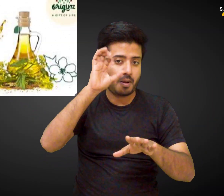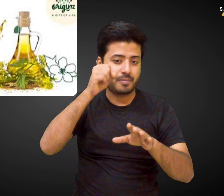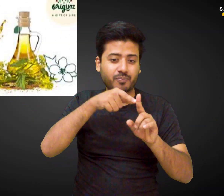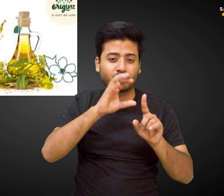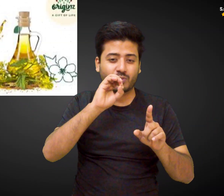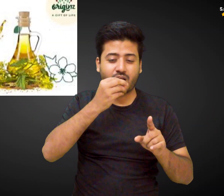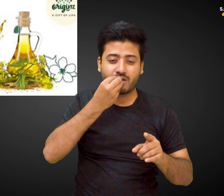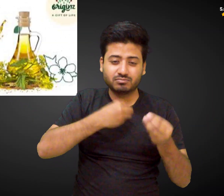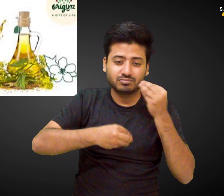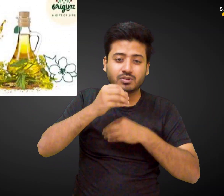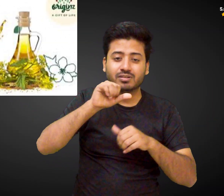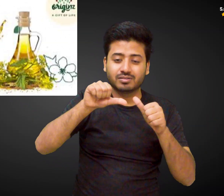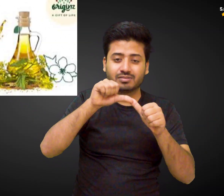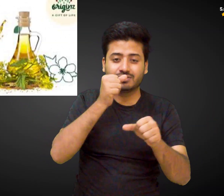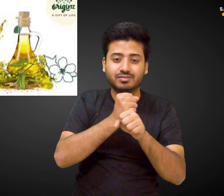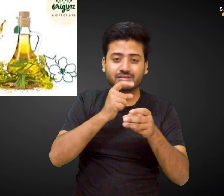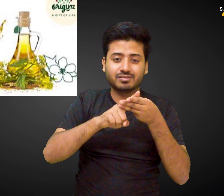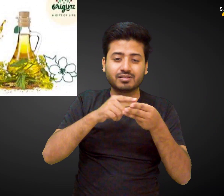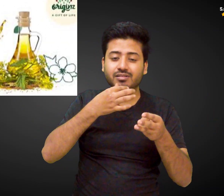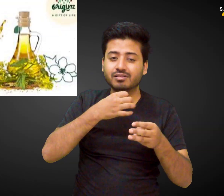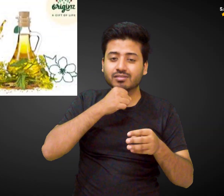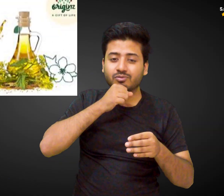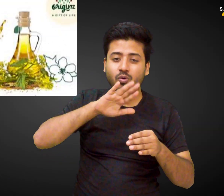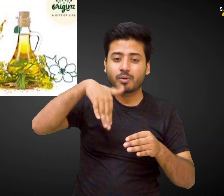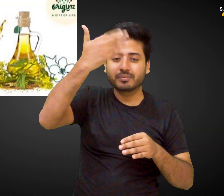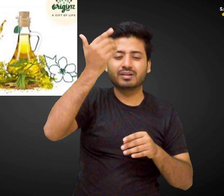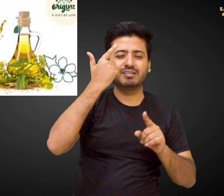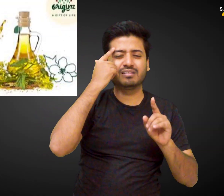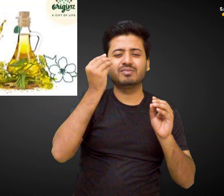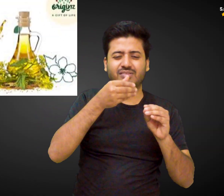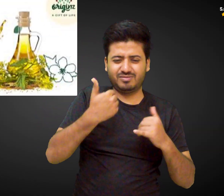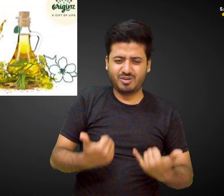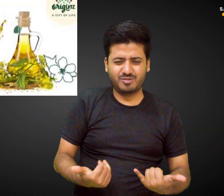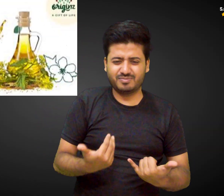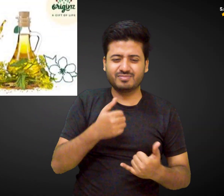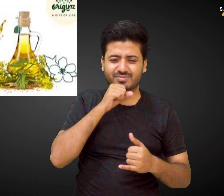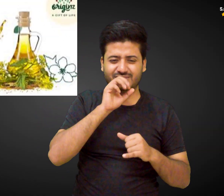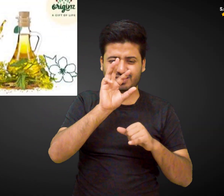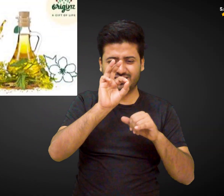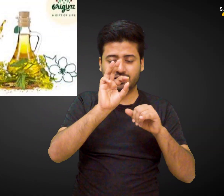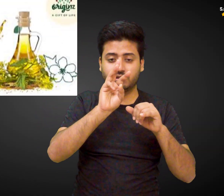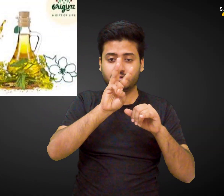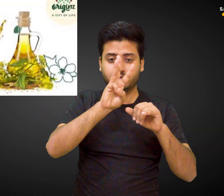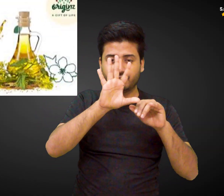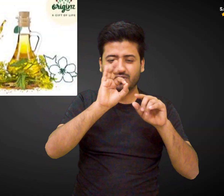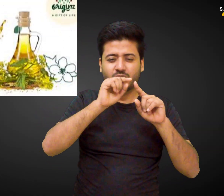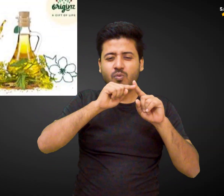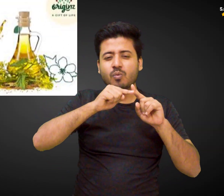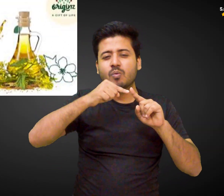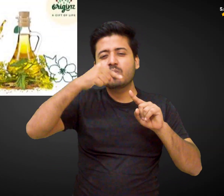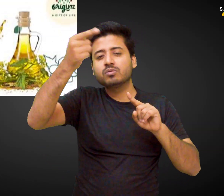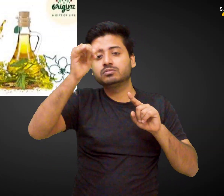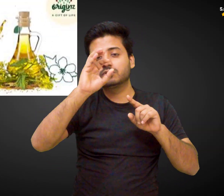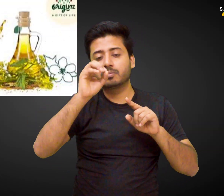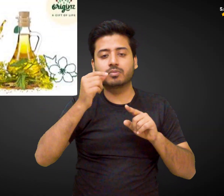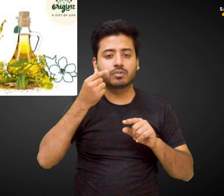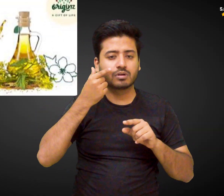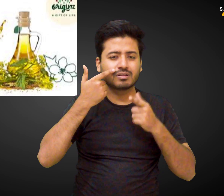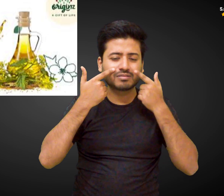UV rays. Promotes overall health. A lifestyle that prioritizes olive oil and vegetables is associated with a lower risk of